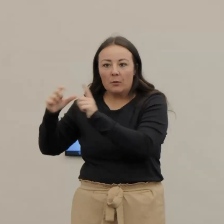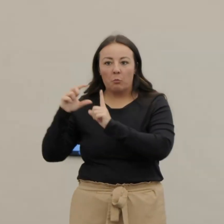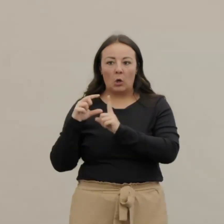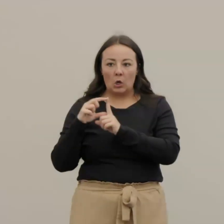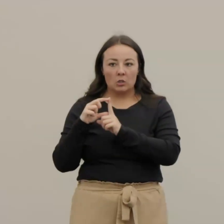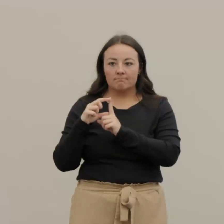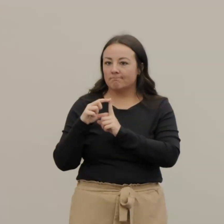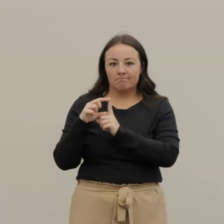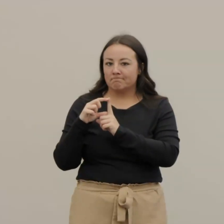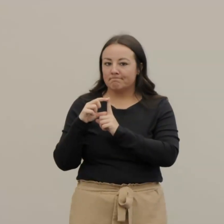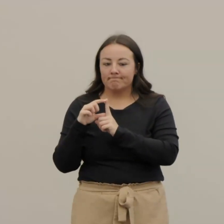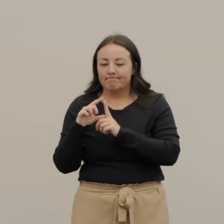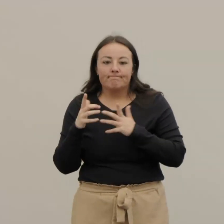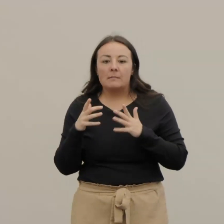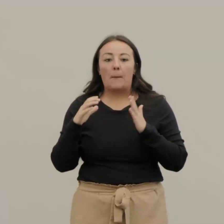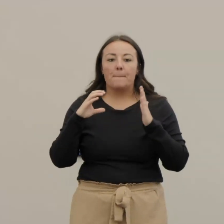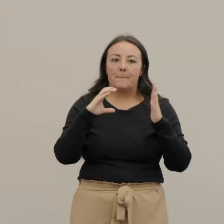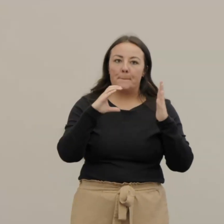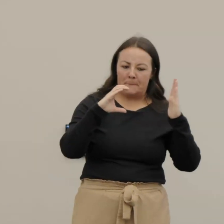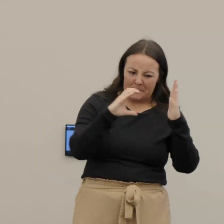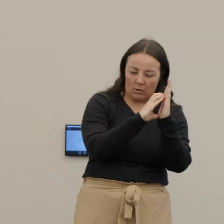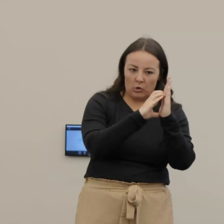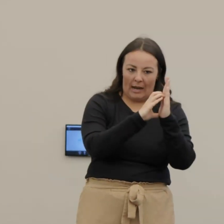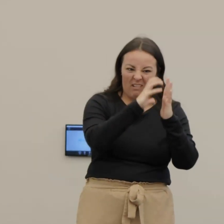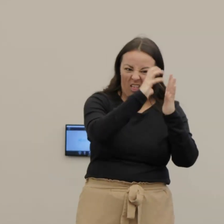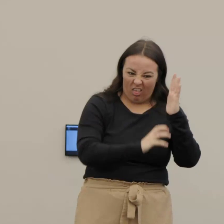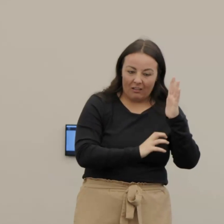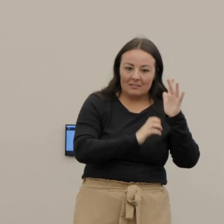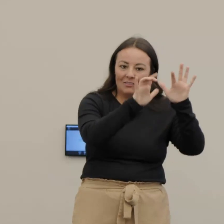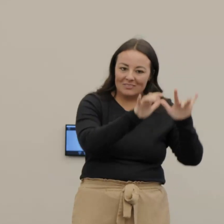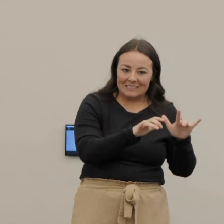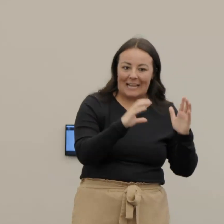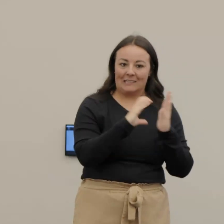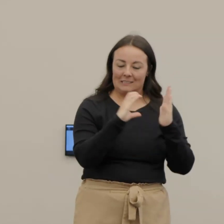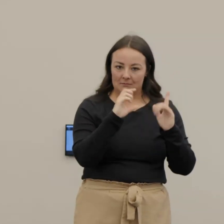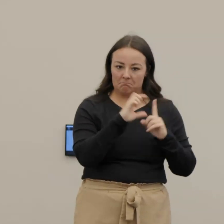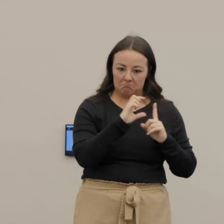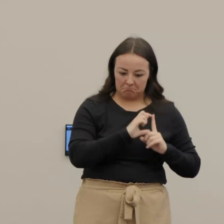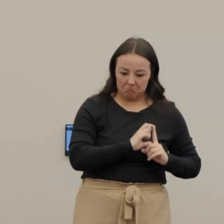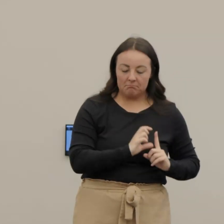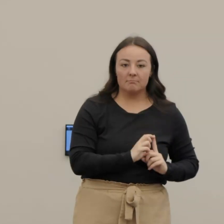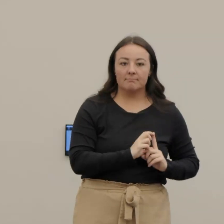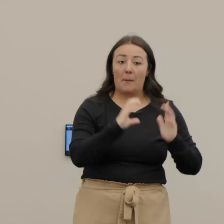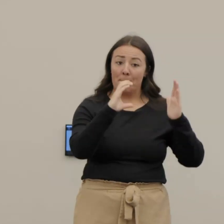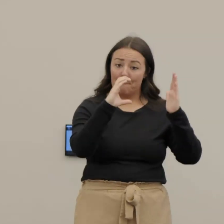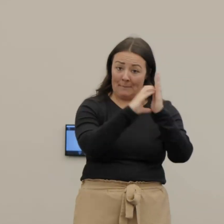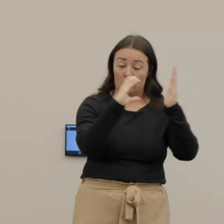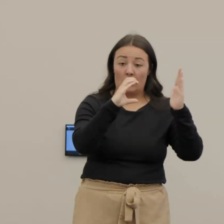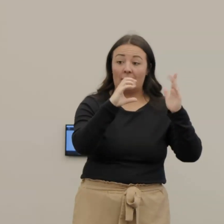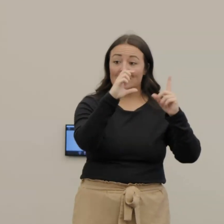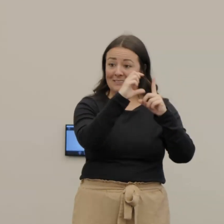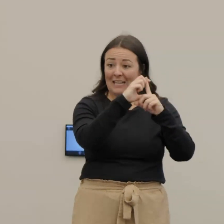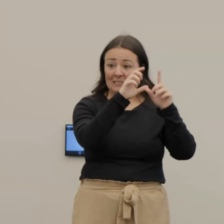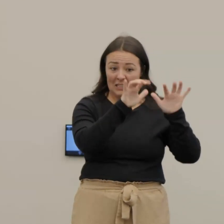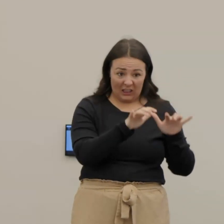And paragraphs of text, I think that it was said earlier today, paragraphs of text